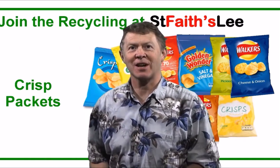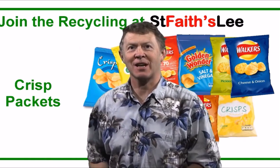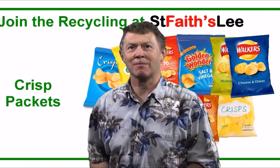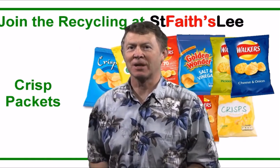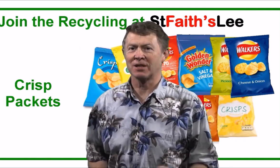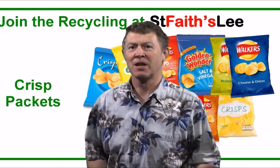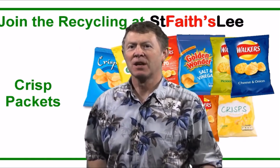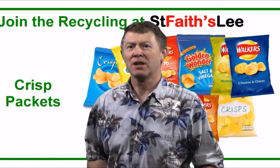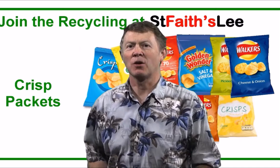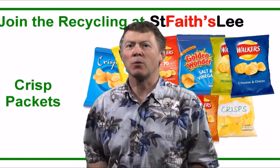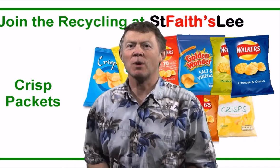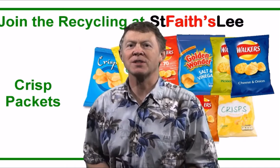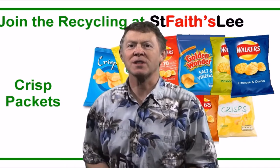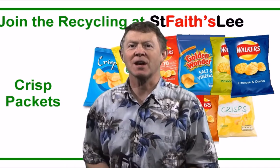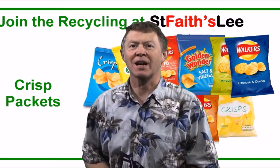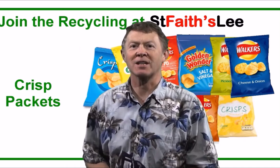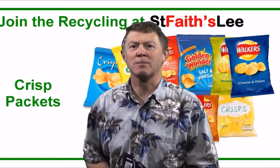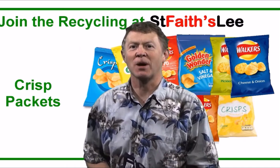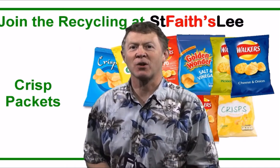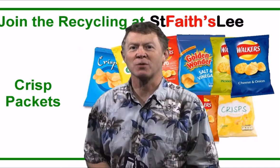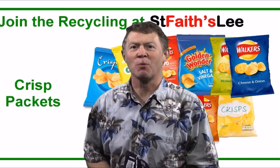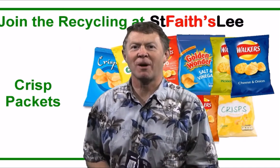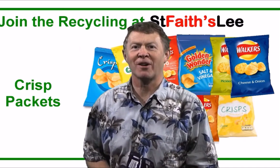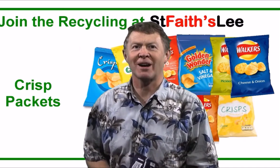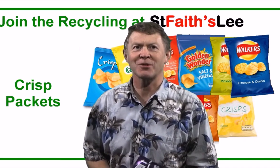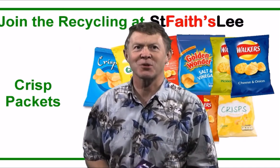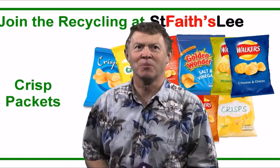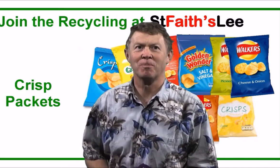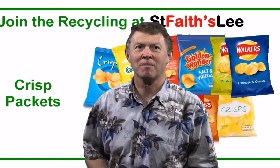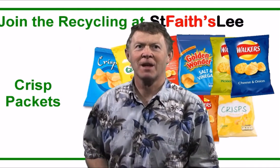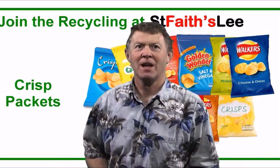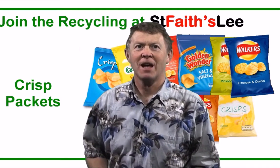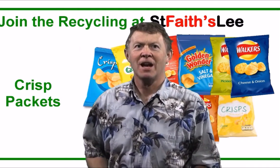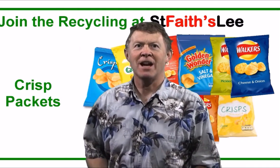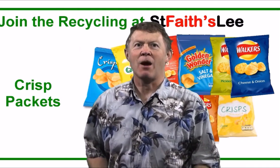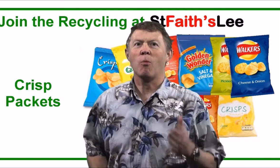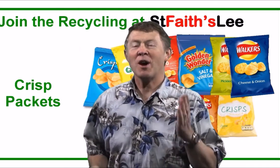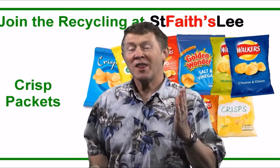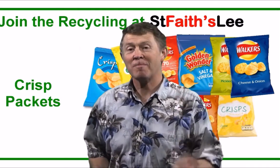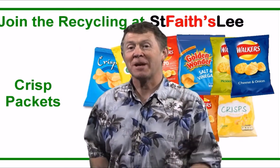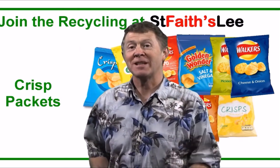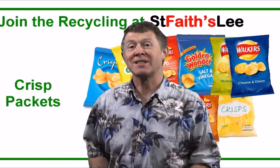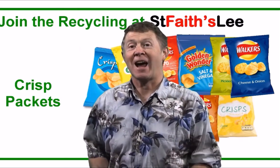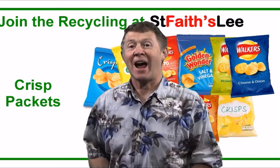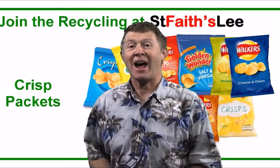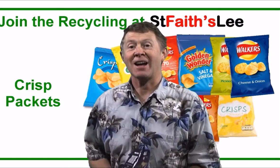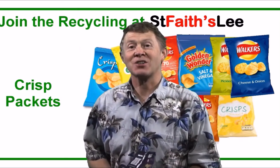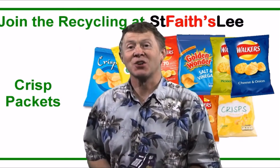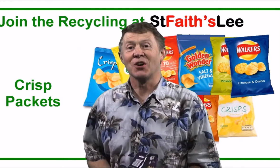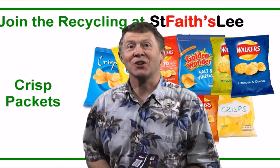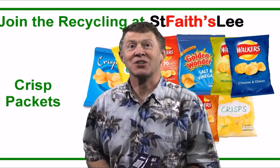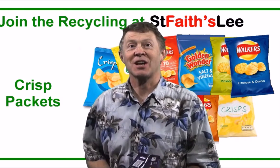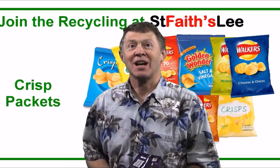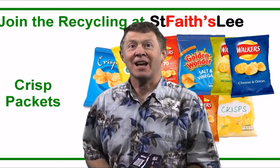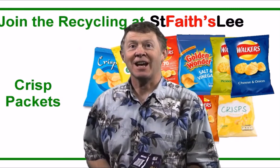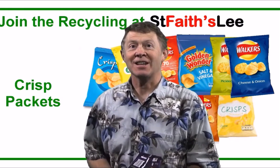recycling bins, you know, the ones that are collected by Gosport Borough Council. Now, one of the bins at church is